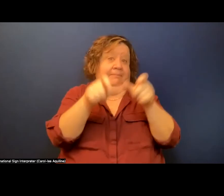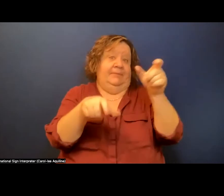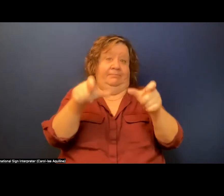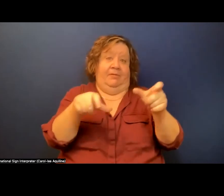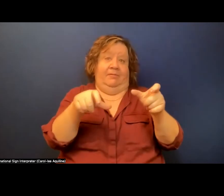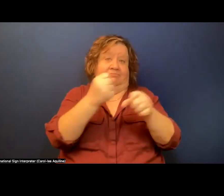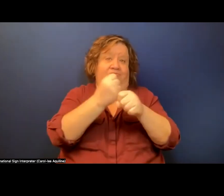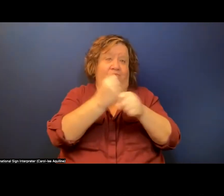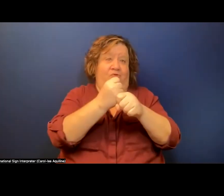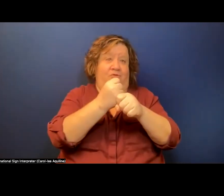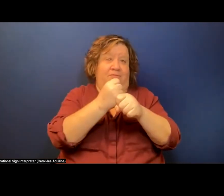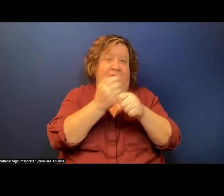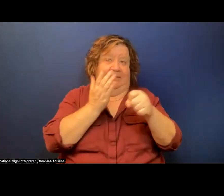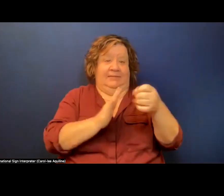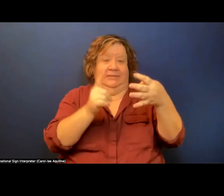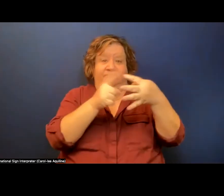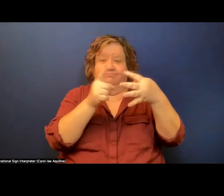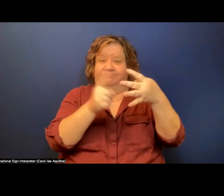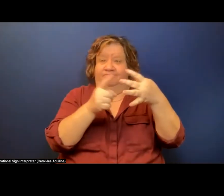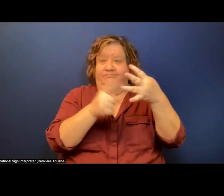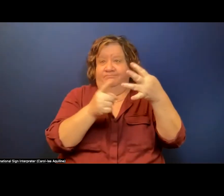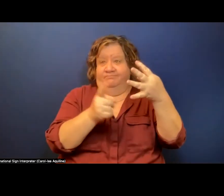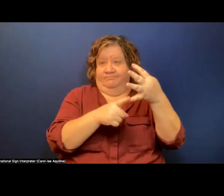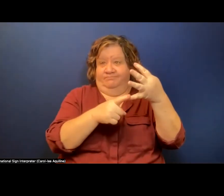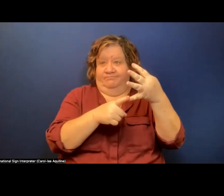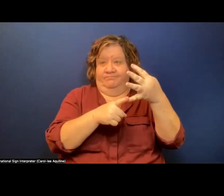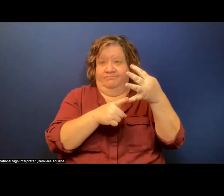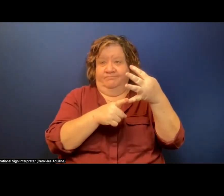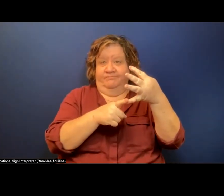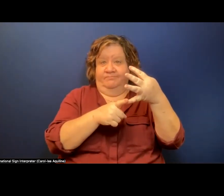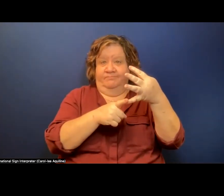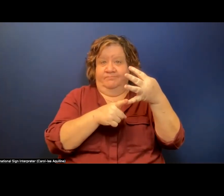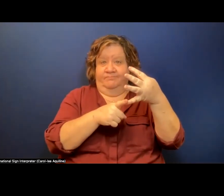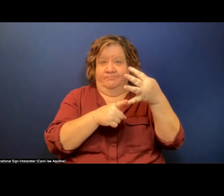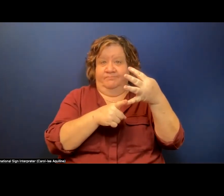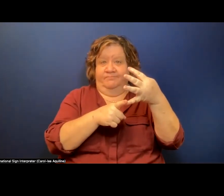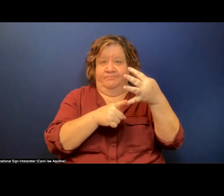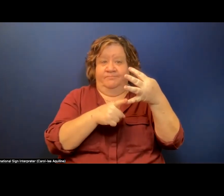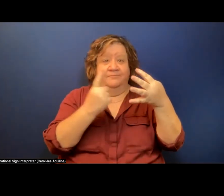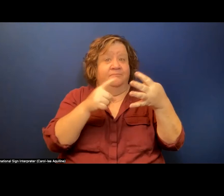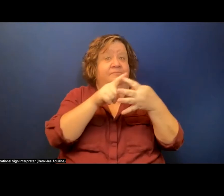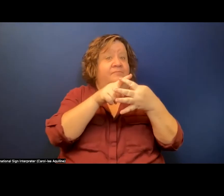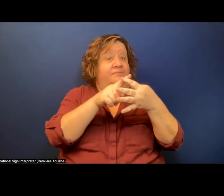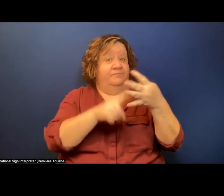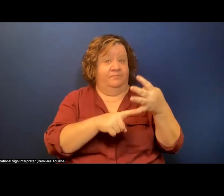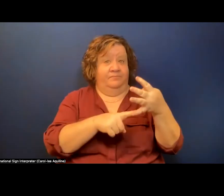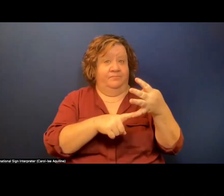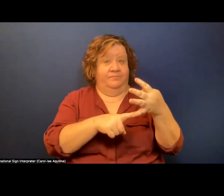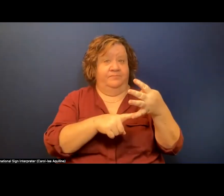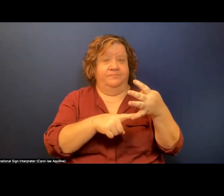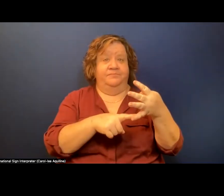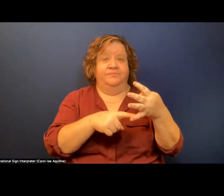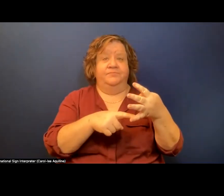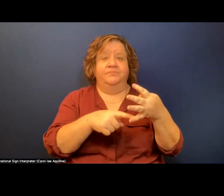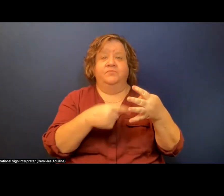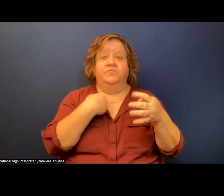on these needs, we worked to influence the 2018 commitments. And so from